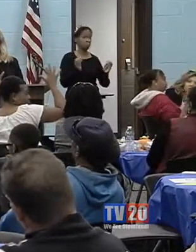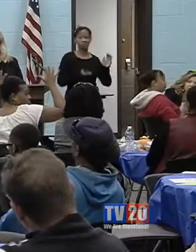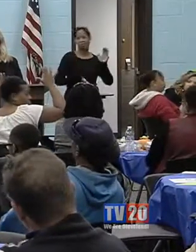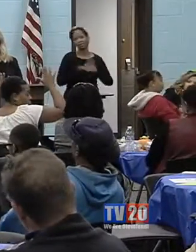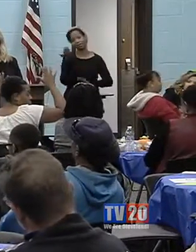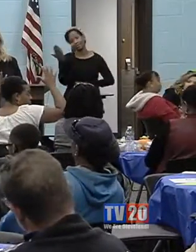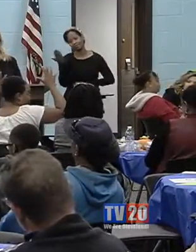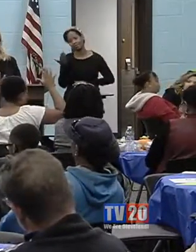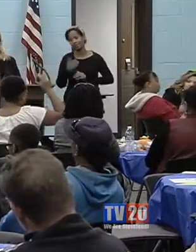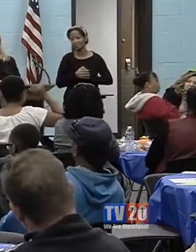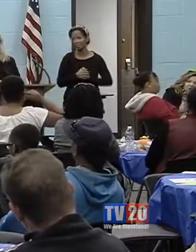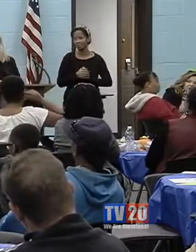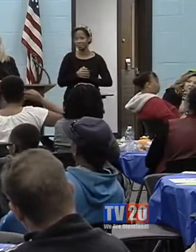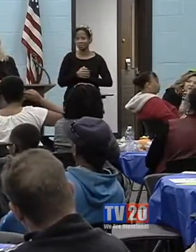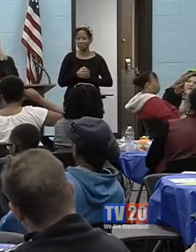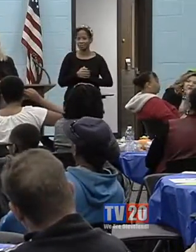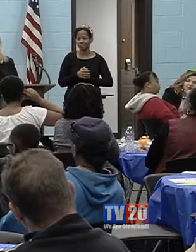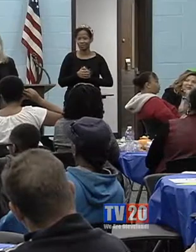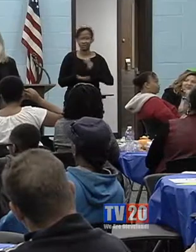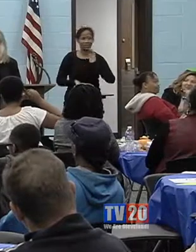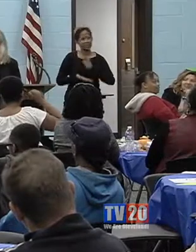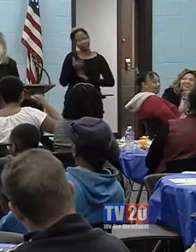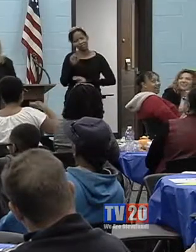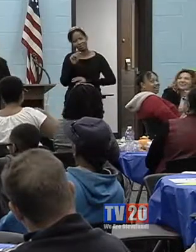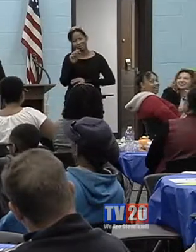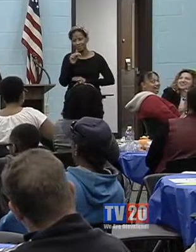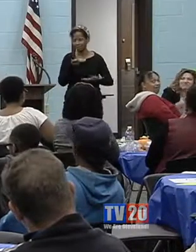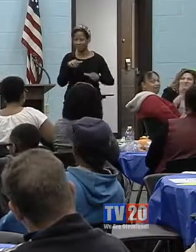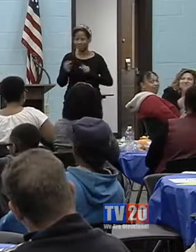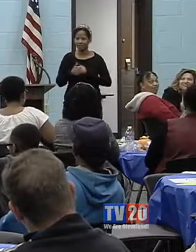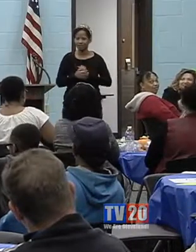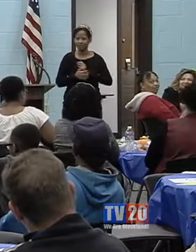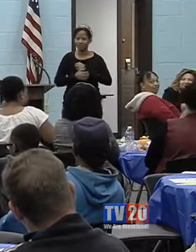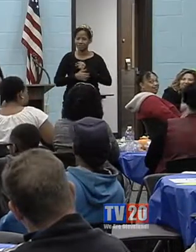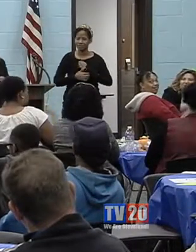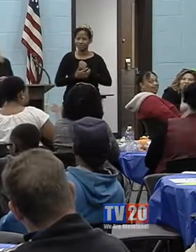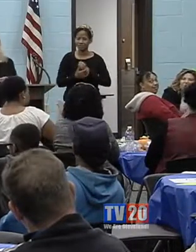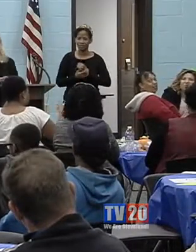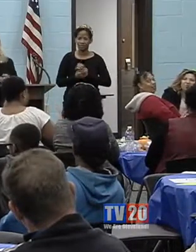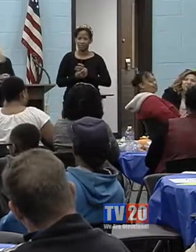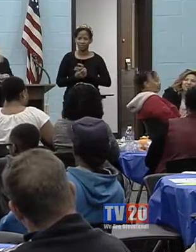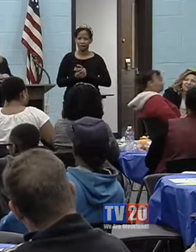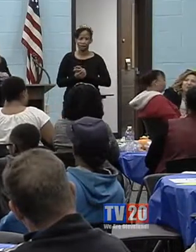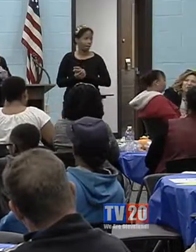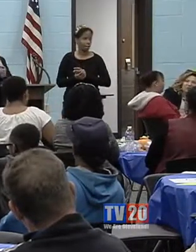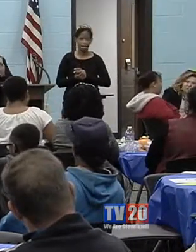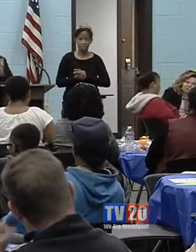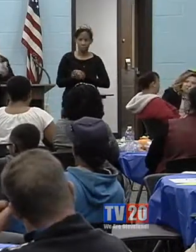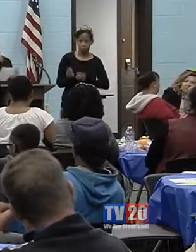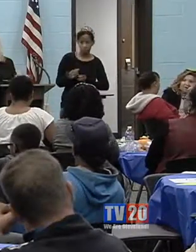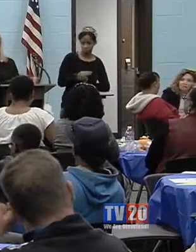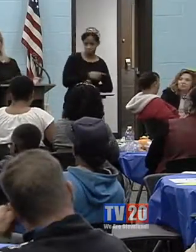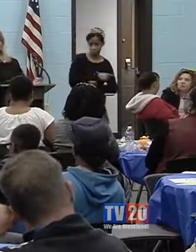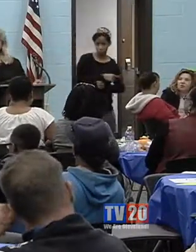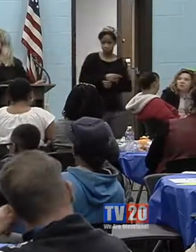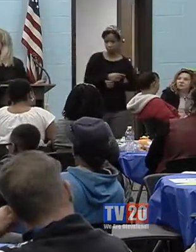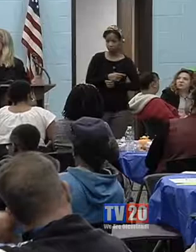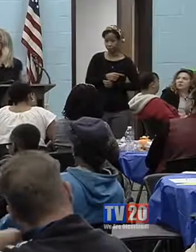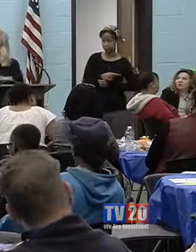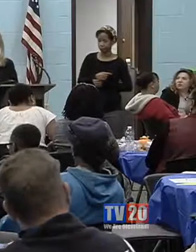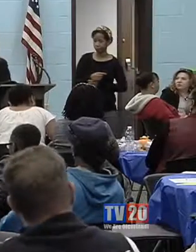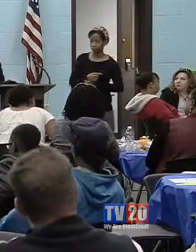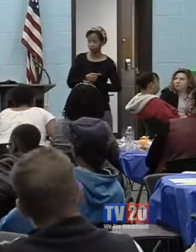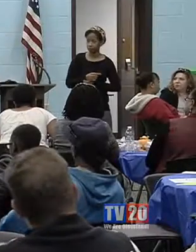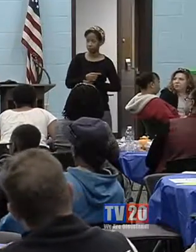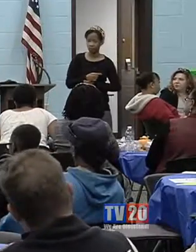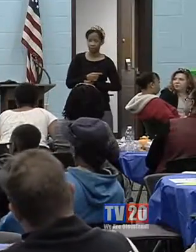Jeffrey Christmas, alive. That's a cool name. So we'll get that to Miss Tammy. So it, right.